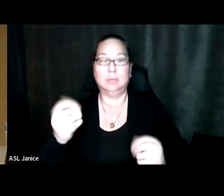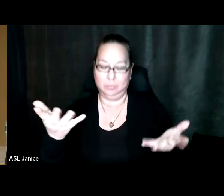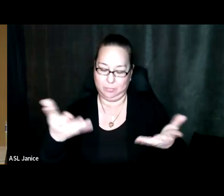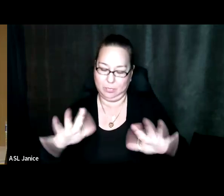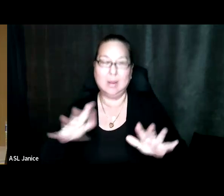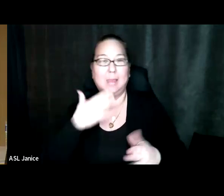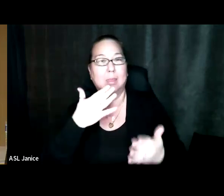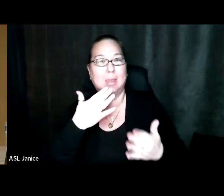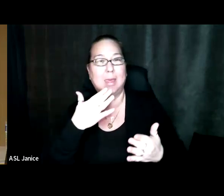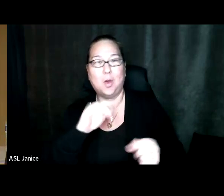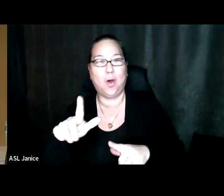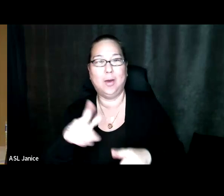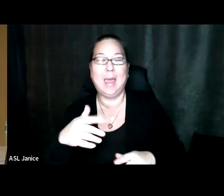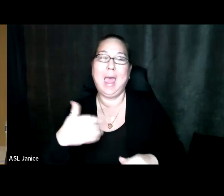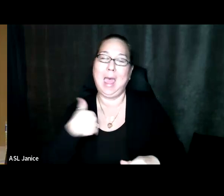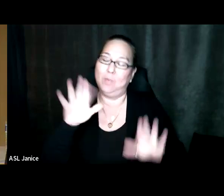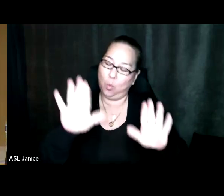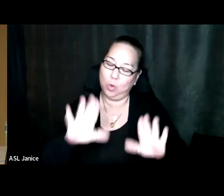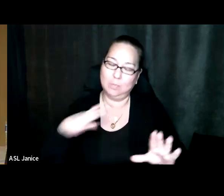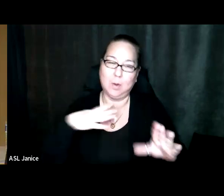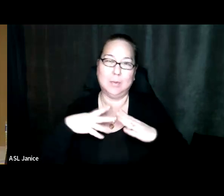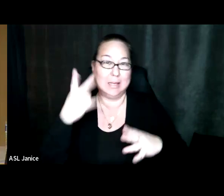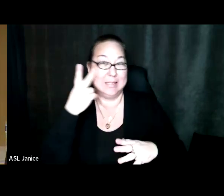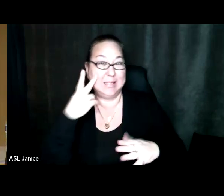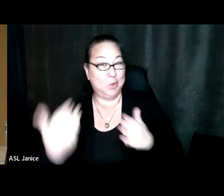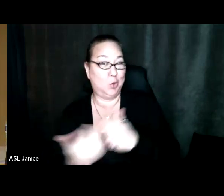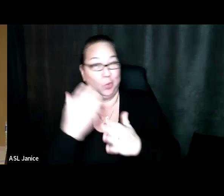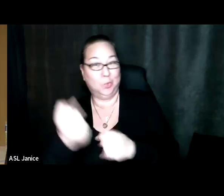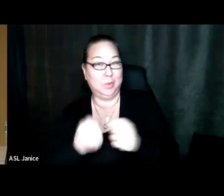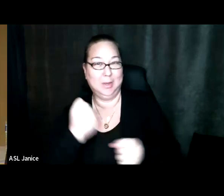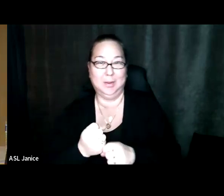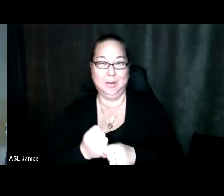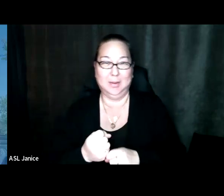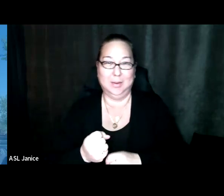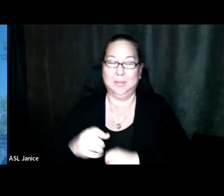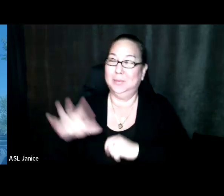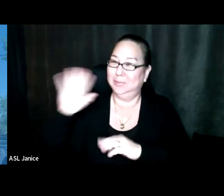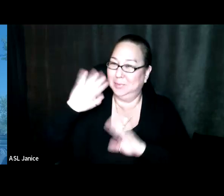Thank you all and have a wonderful holiday and see you in the new year. Happy Thank you, holiday. Madam Chair.